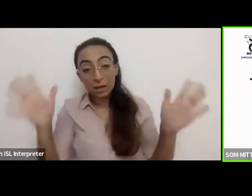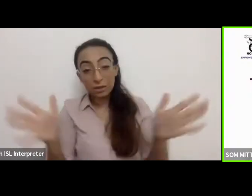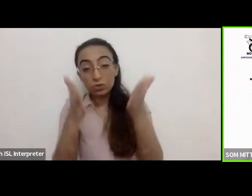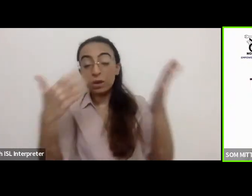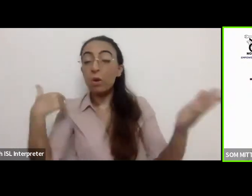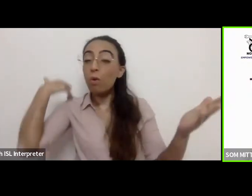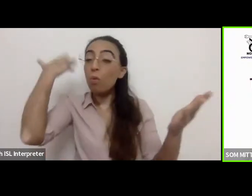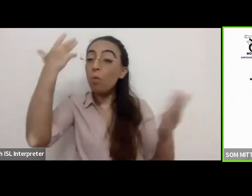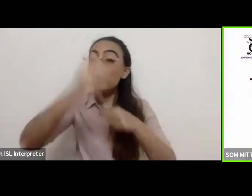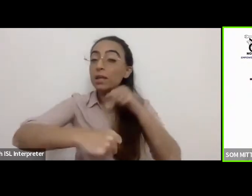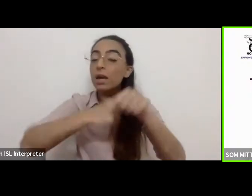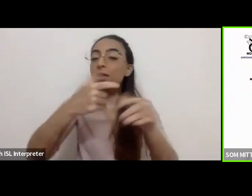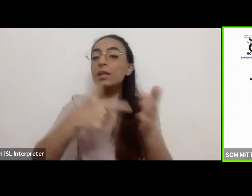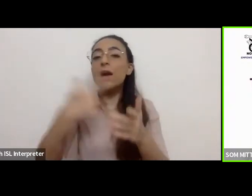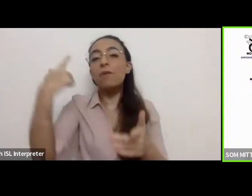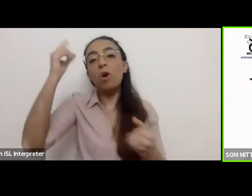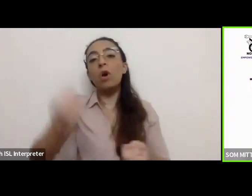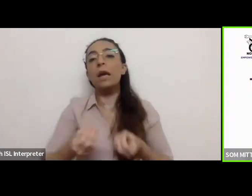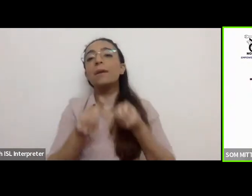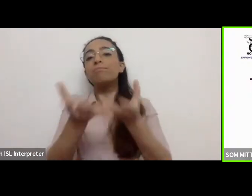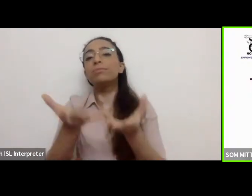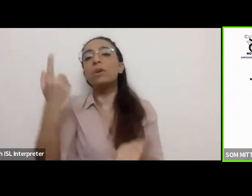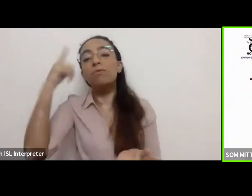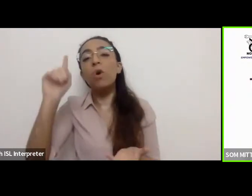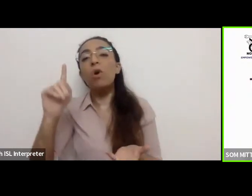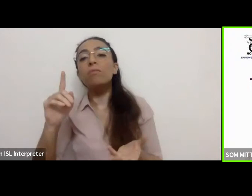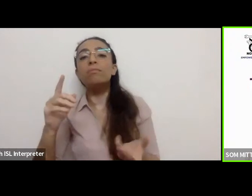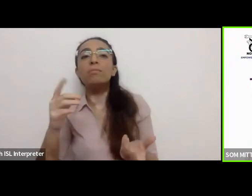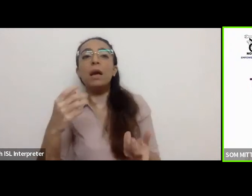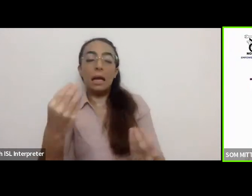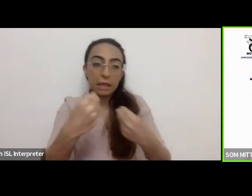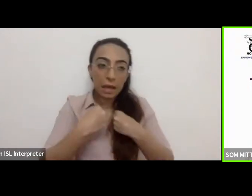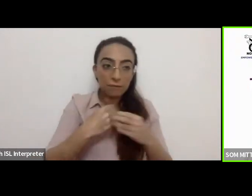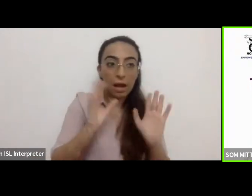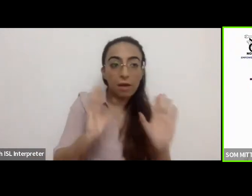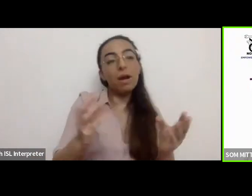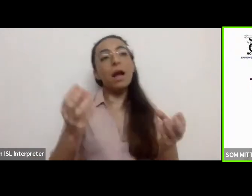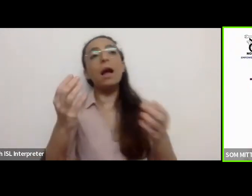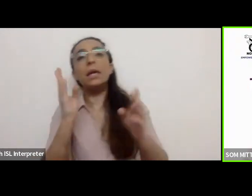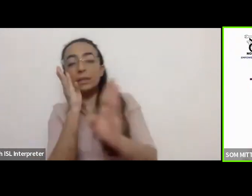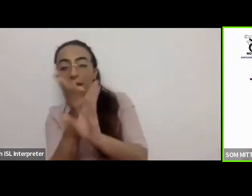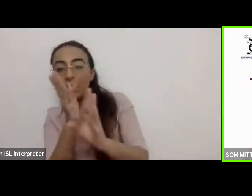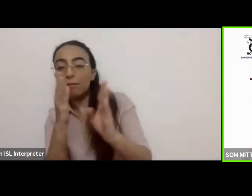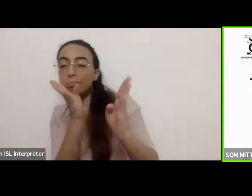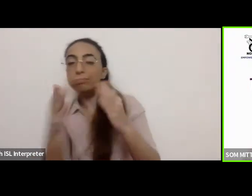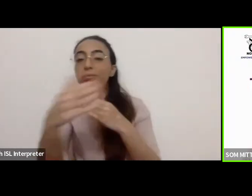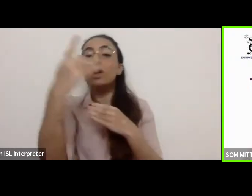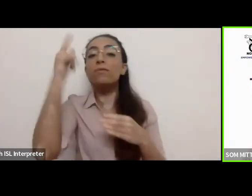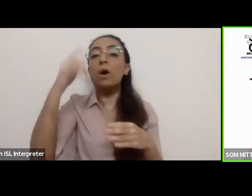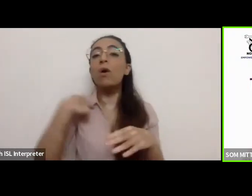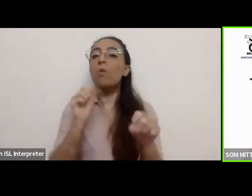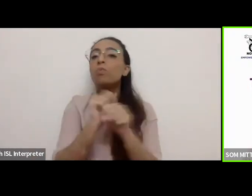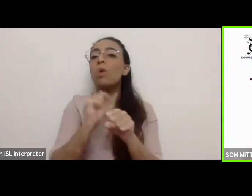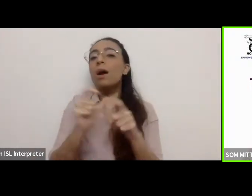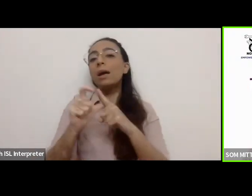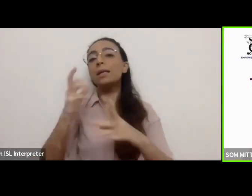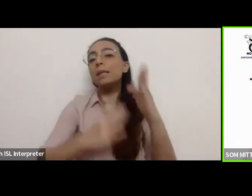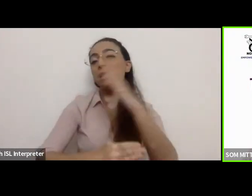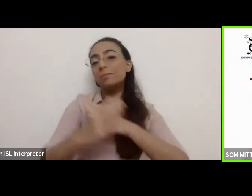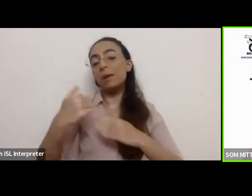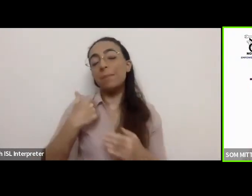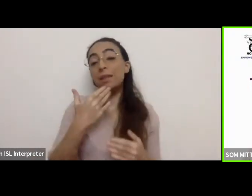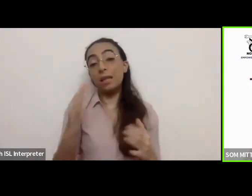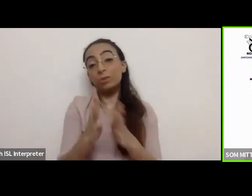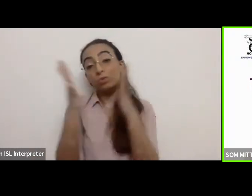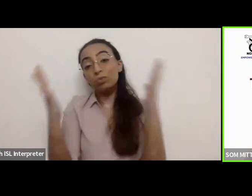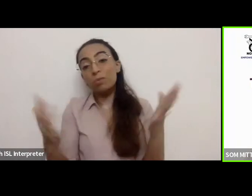years, they have contributed both directly and indirectly to the cause. And thank you very much for partnering with us.